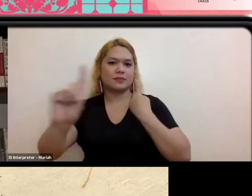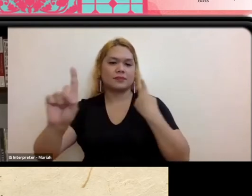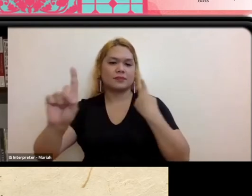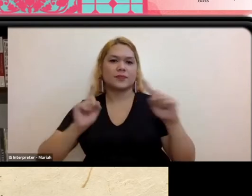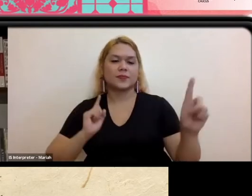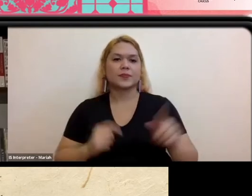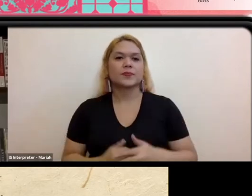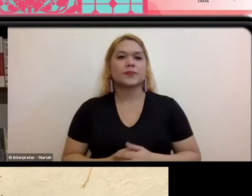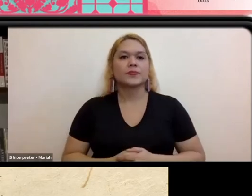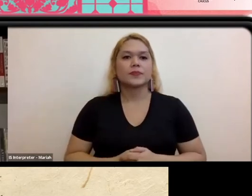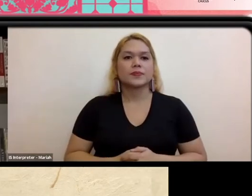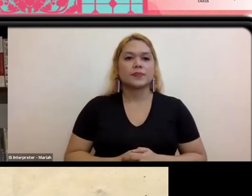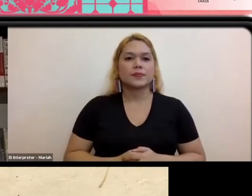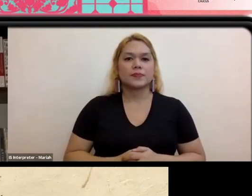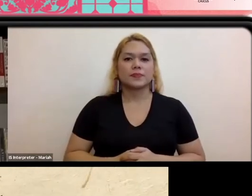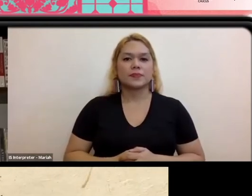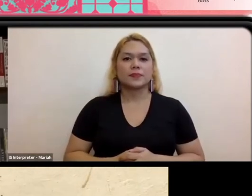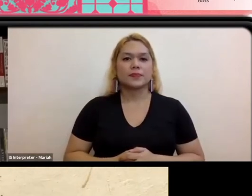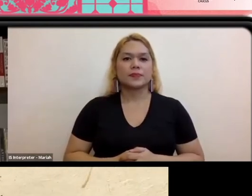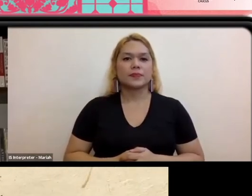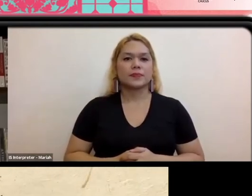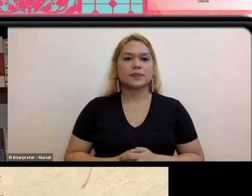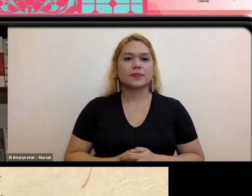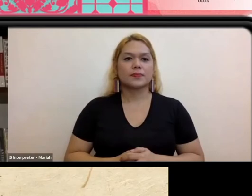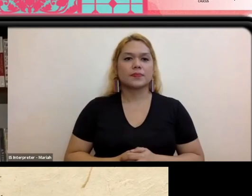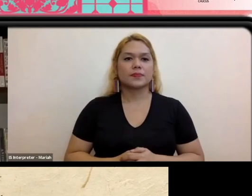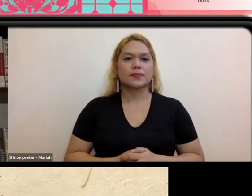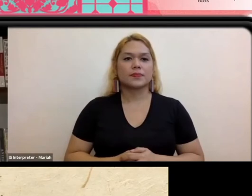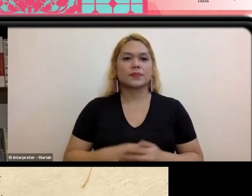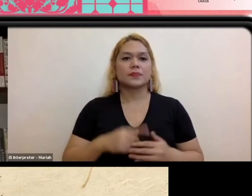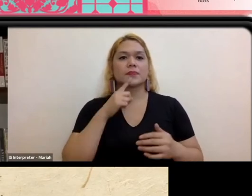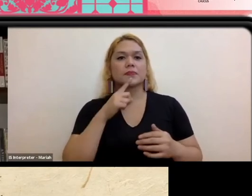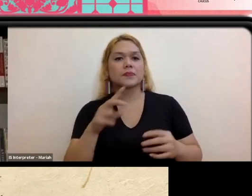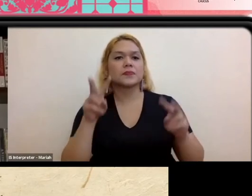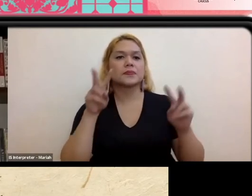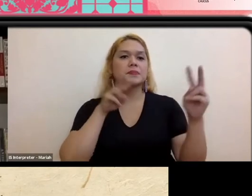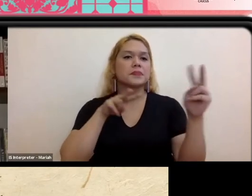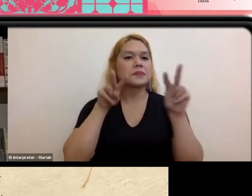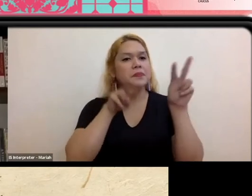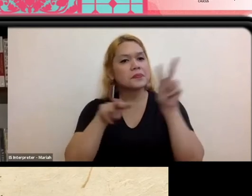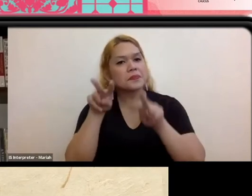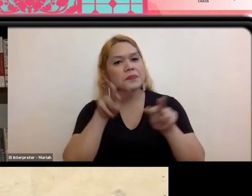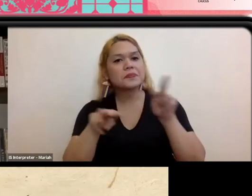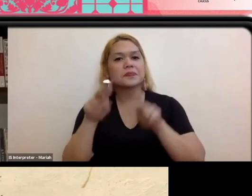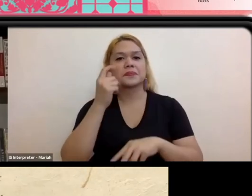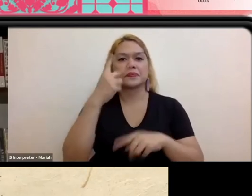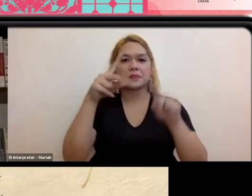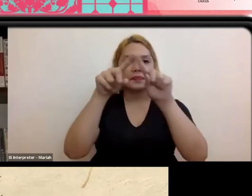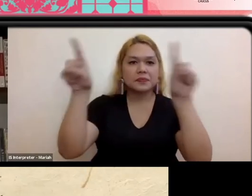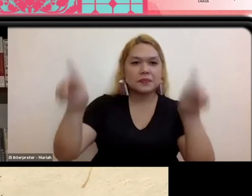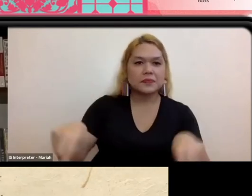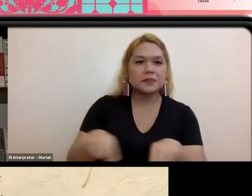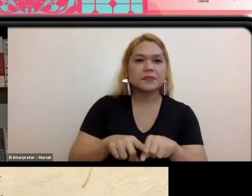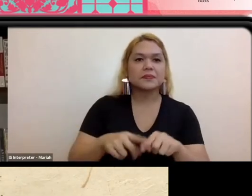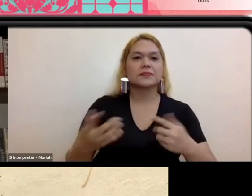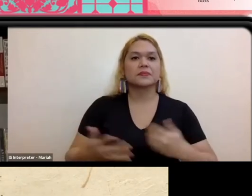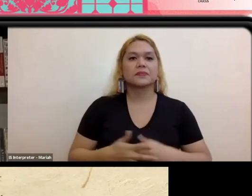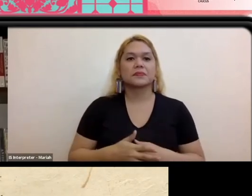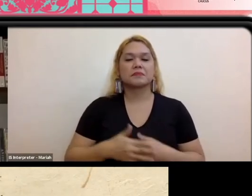LCD, and if all else fails, we turn to SMS. Yes,